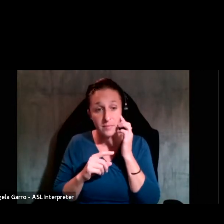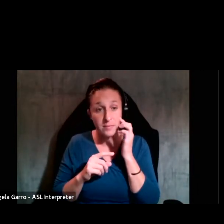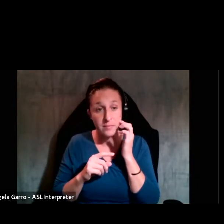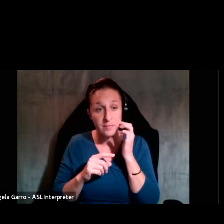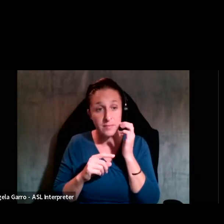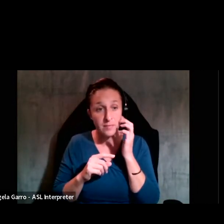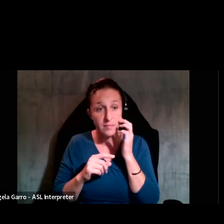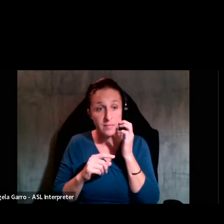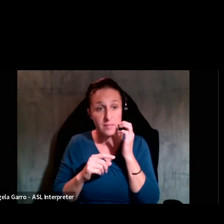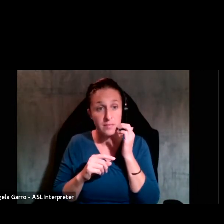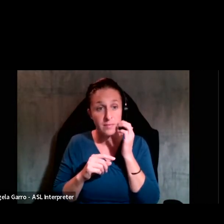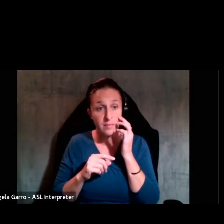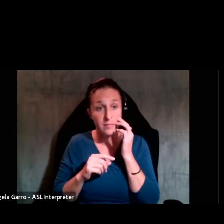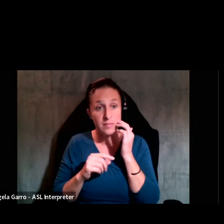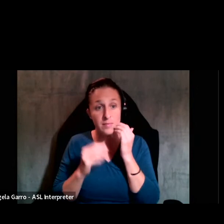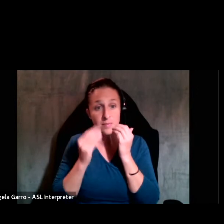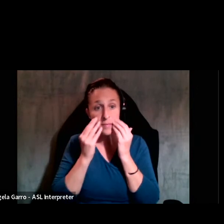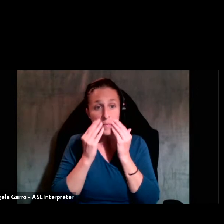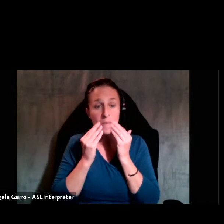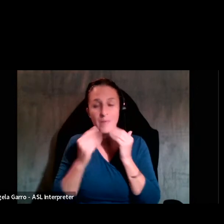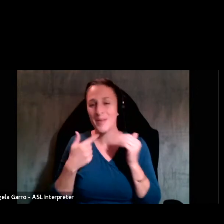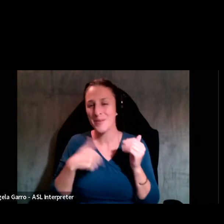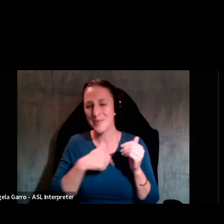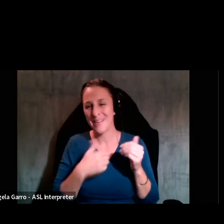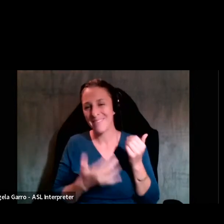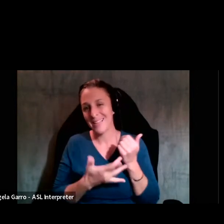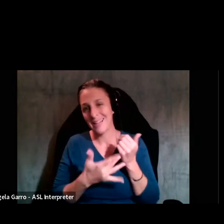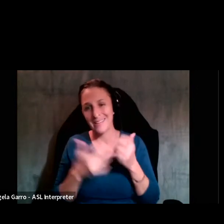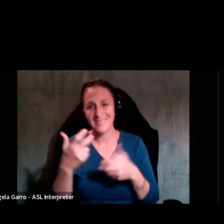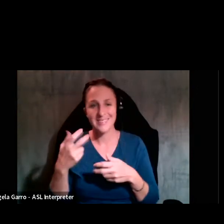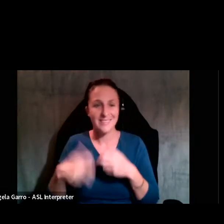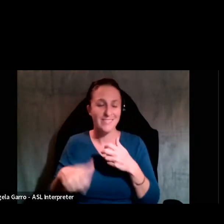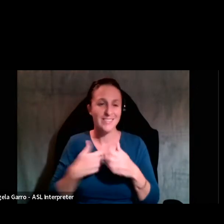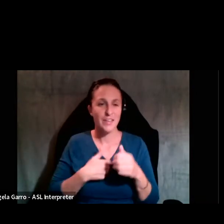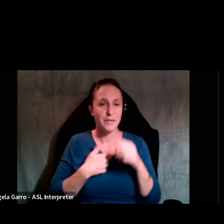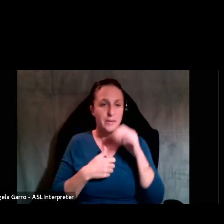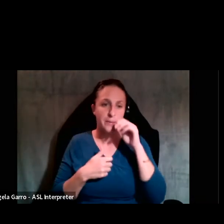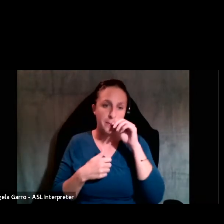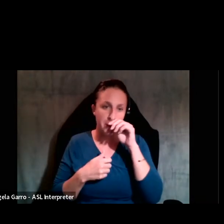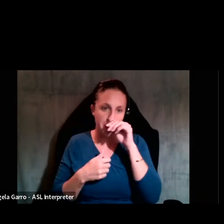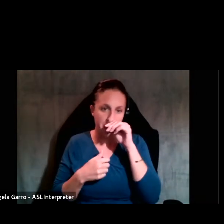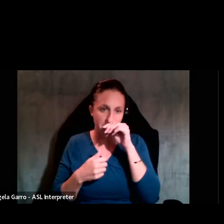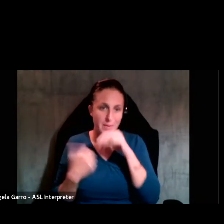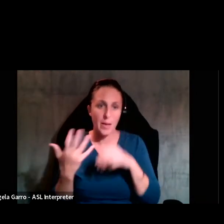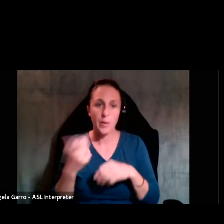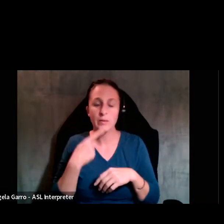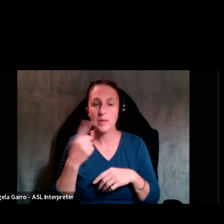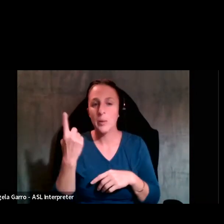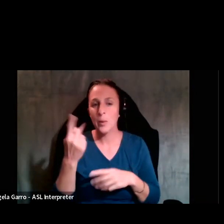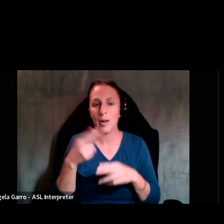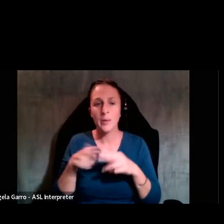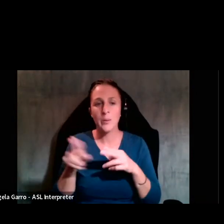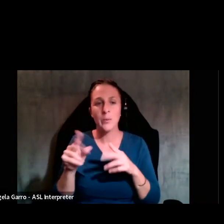know. we're having technical difficulties? Sorry. That's okay. I just wanted to say one quick word.